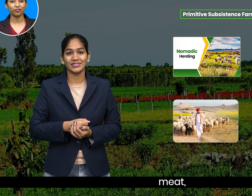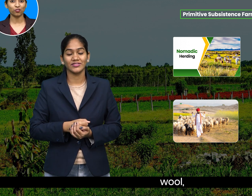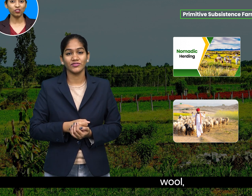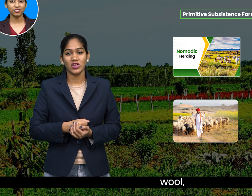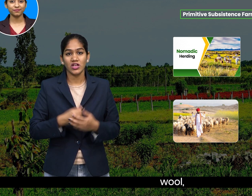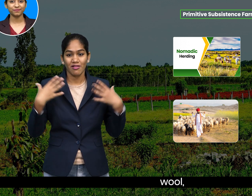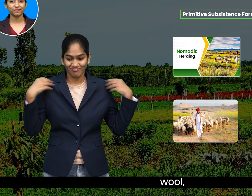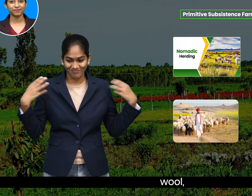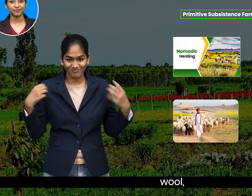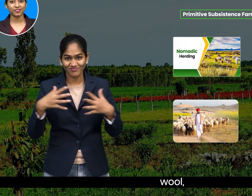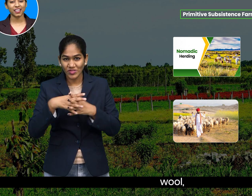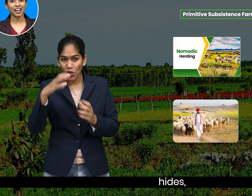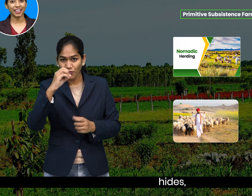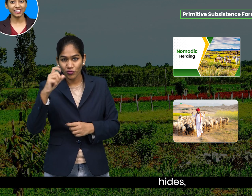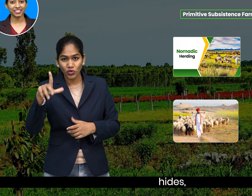wool,